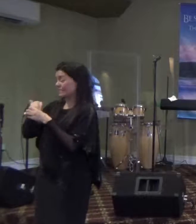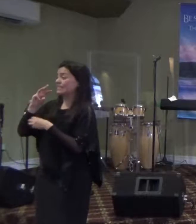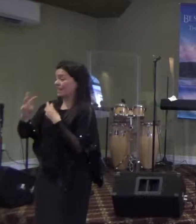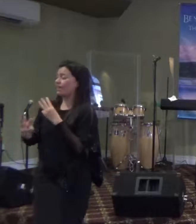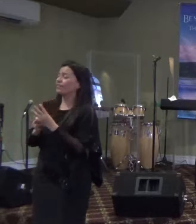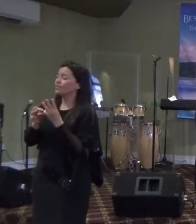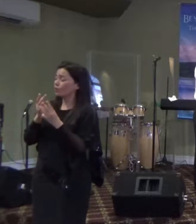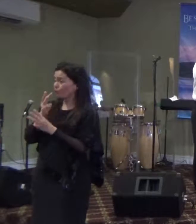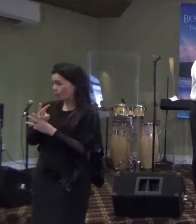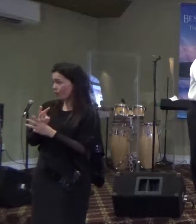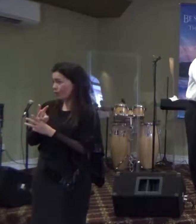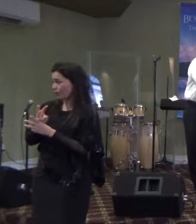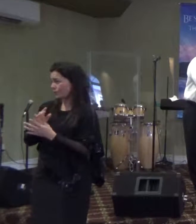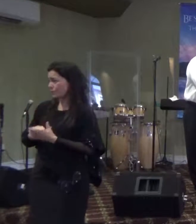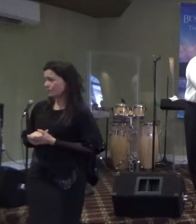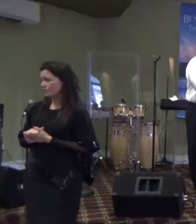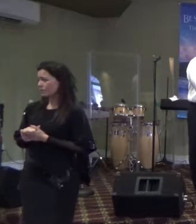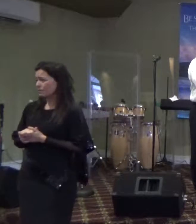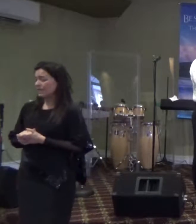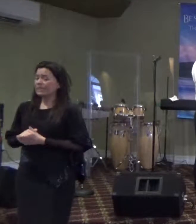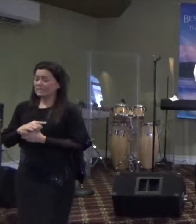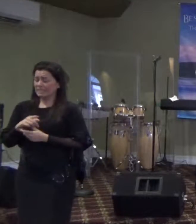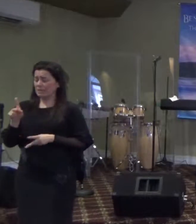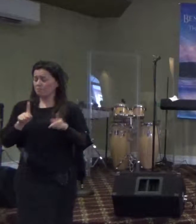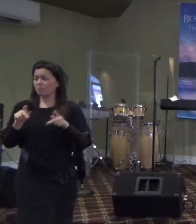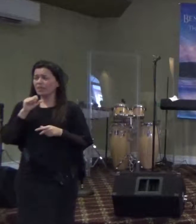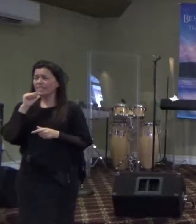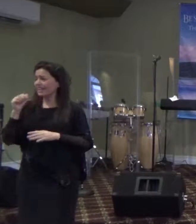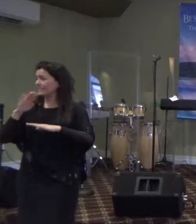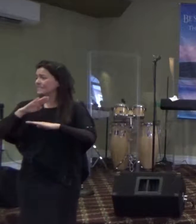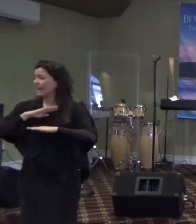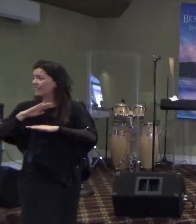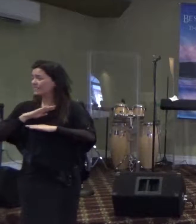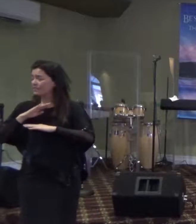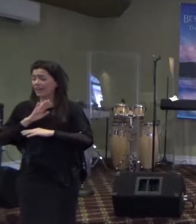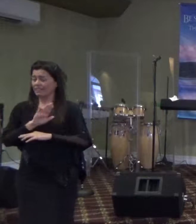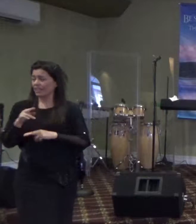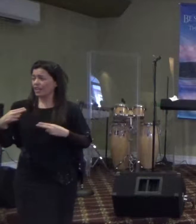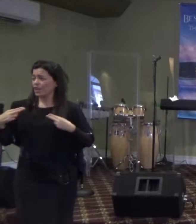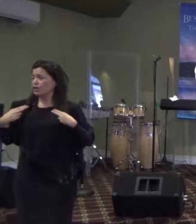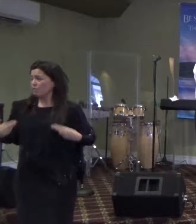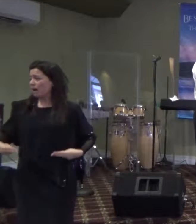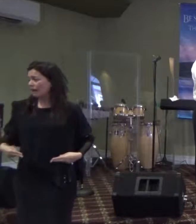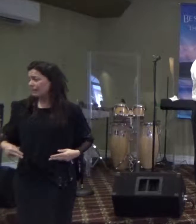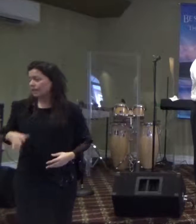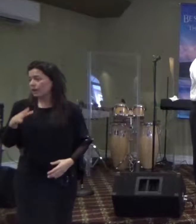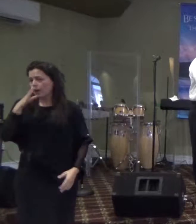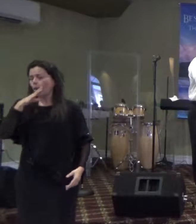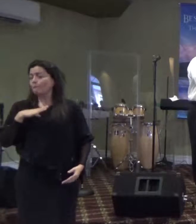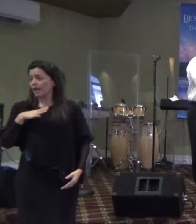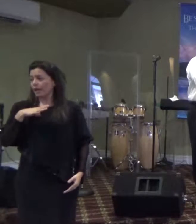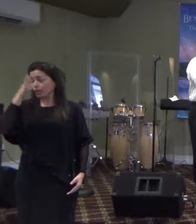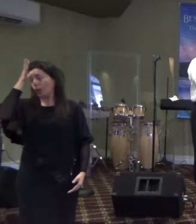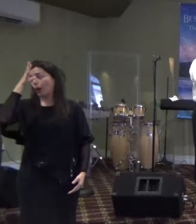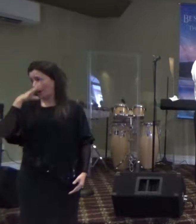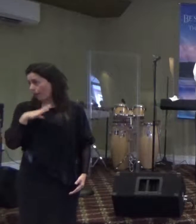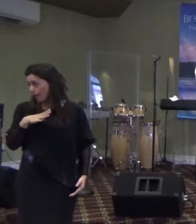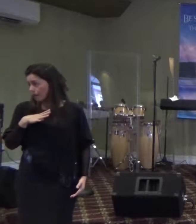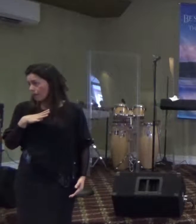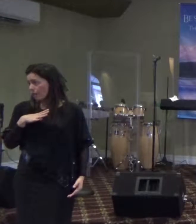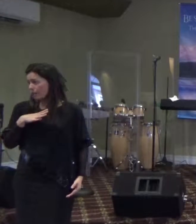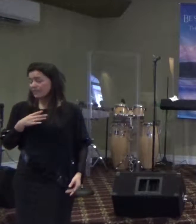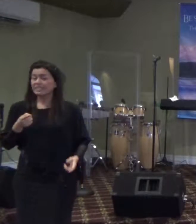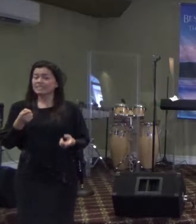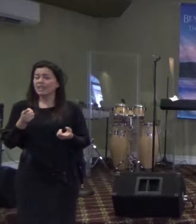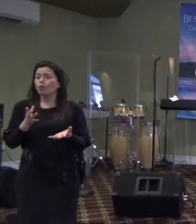hombre corruptible. They changed the incorruptible God to a corruptible one, De aves, de